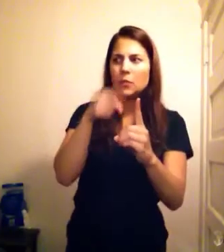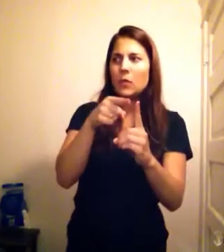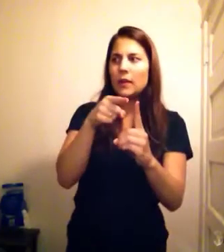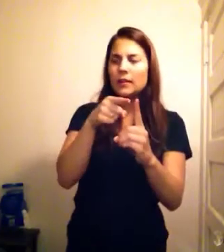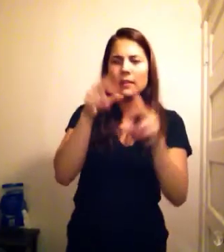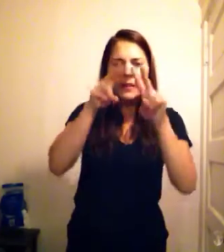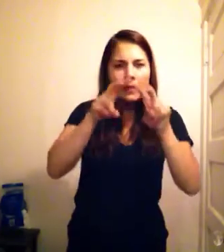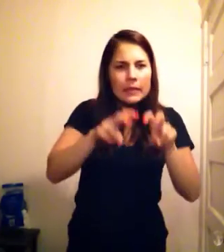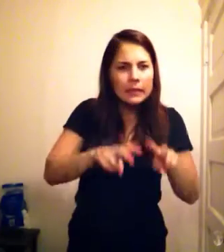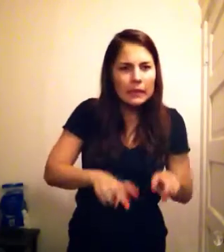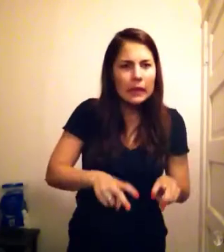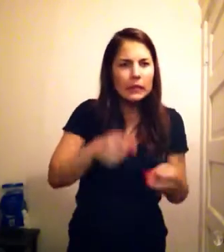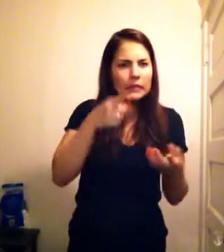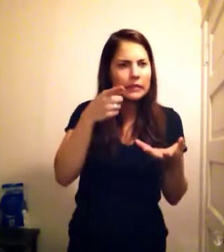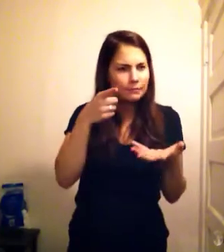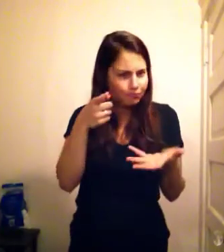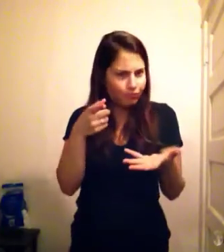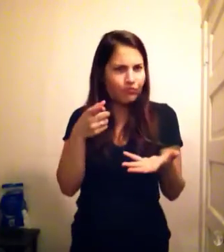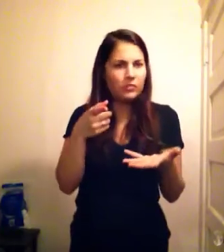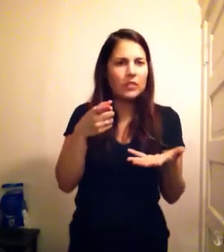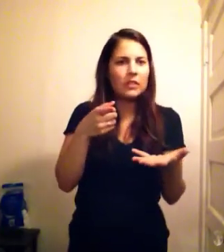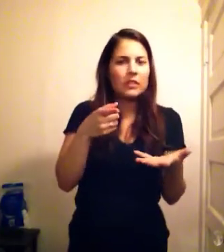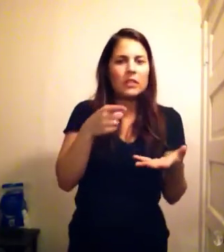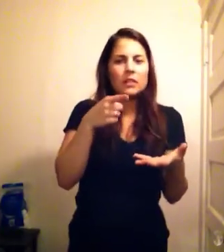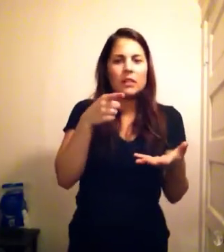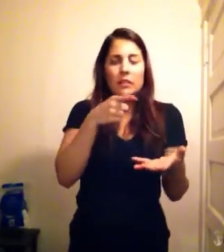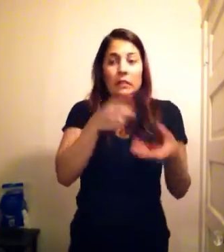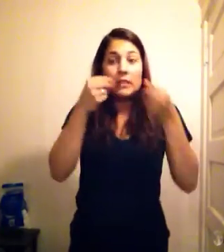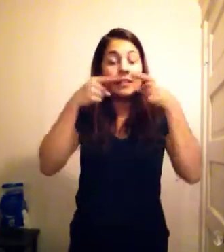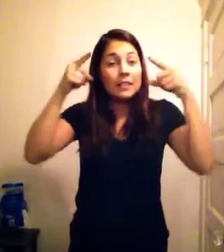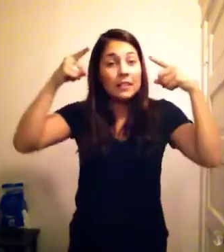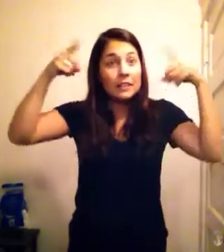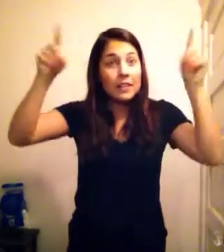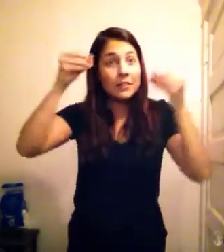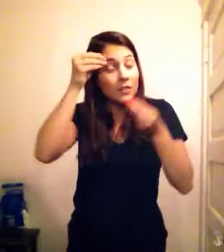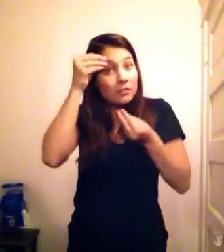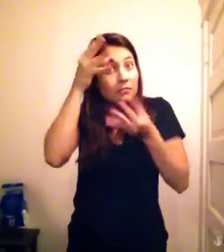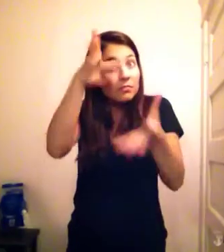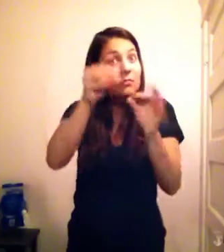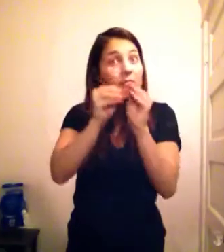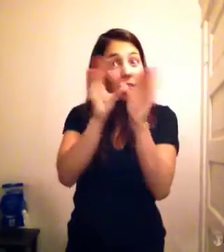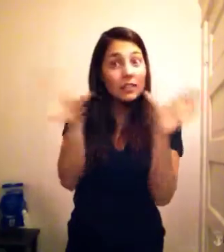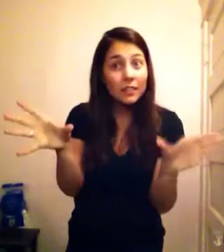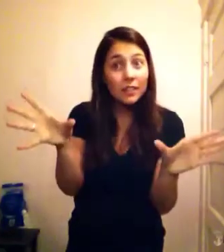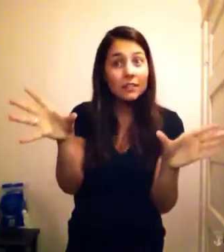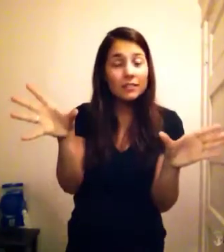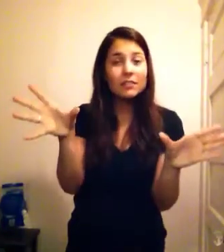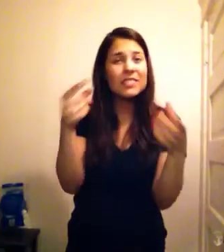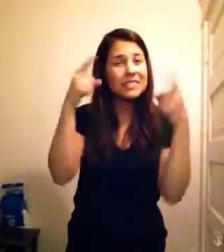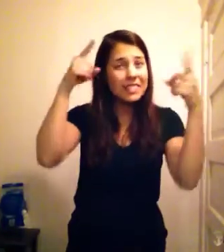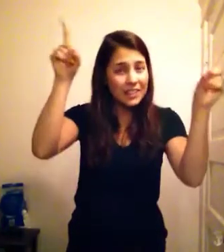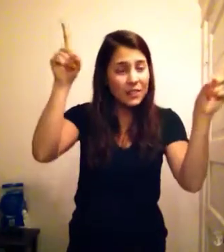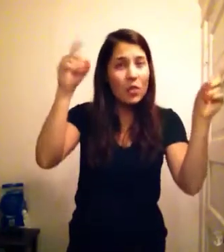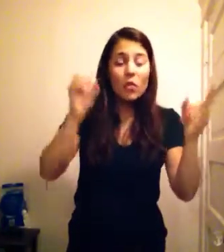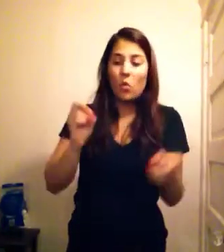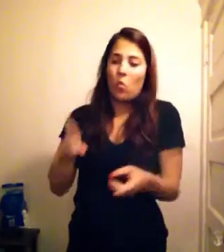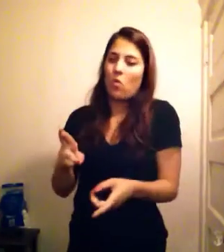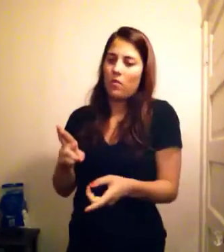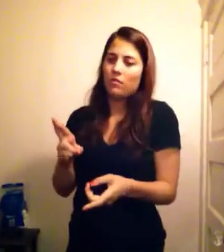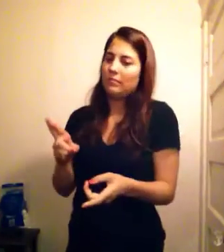in their point? Were they concise enough, or did they actually need more depth? How did the gist match their thesis